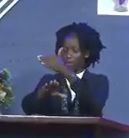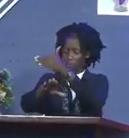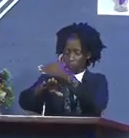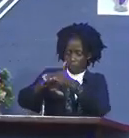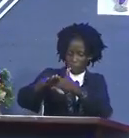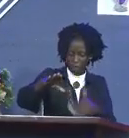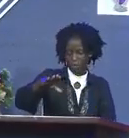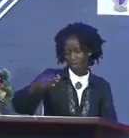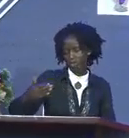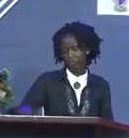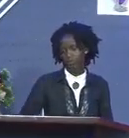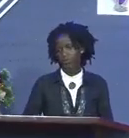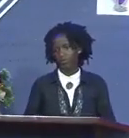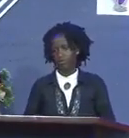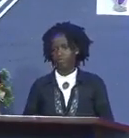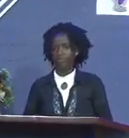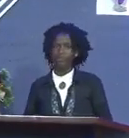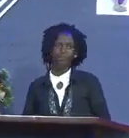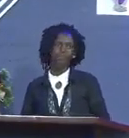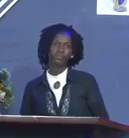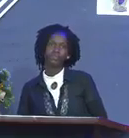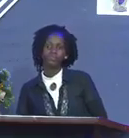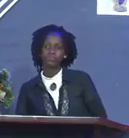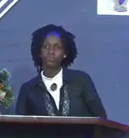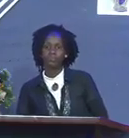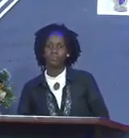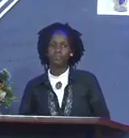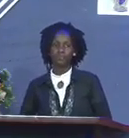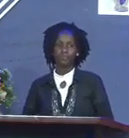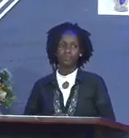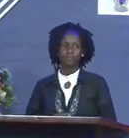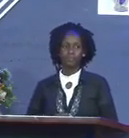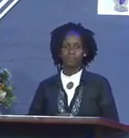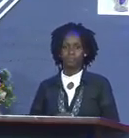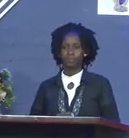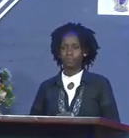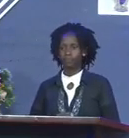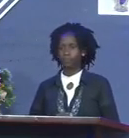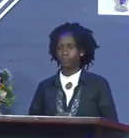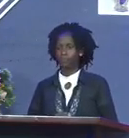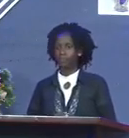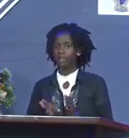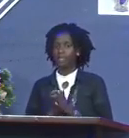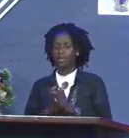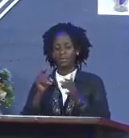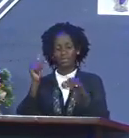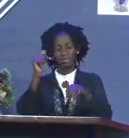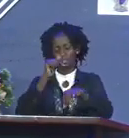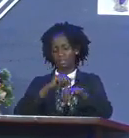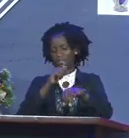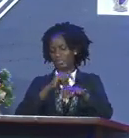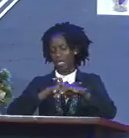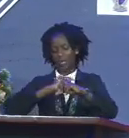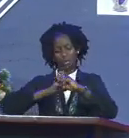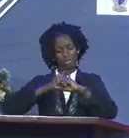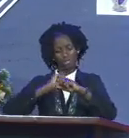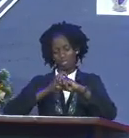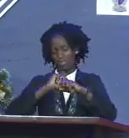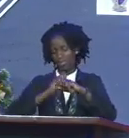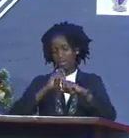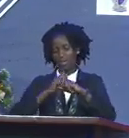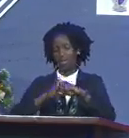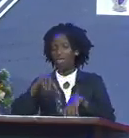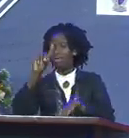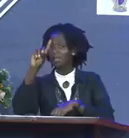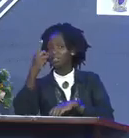consulted Muganzi, the mother, and I myself, and we all come into agreement that the leg be cut